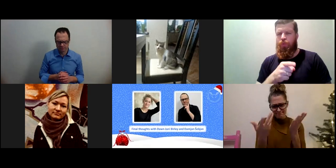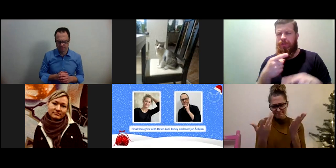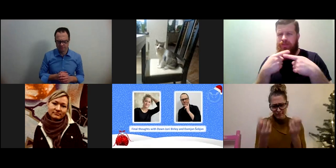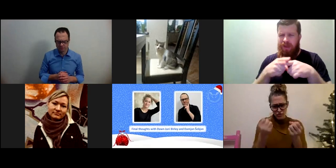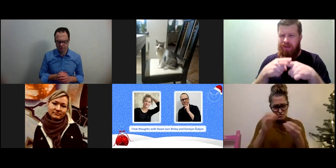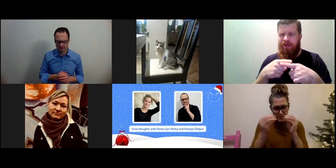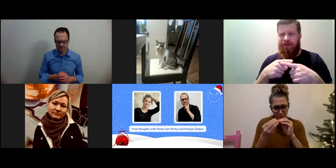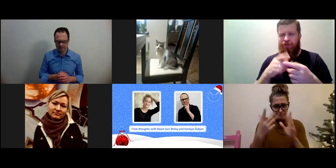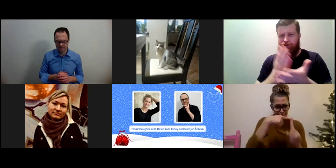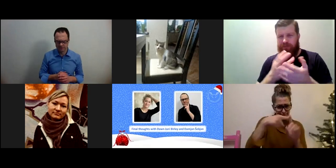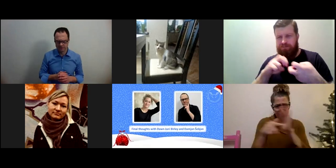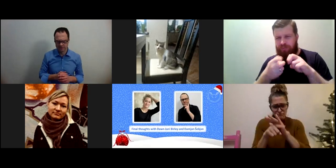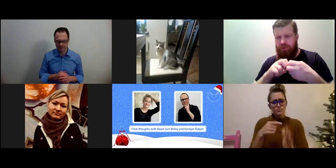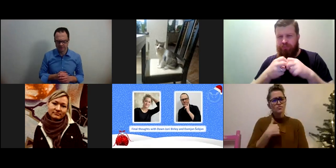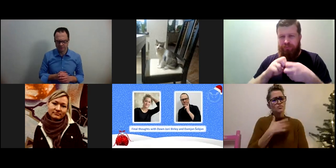Yes.